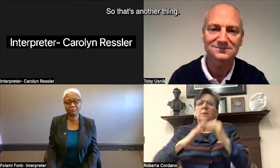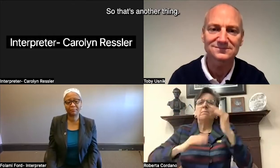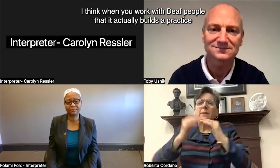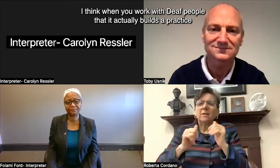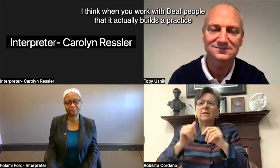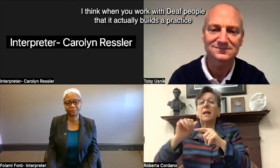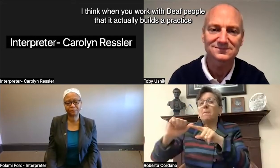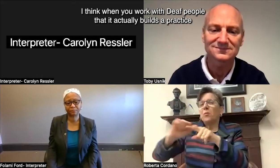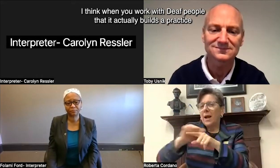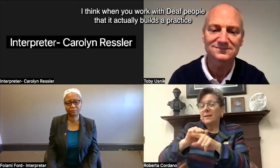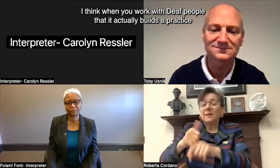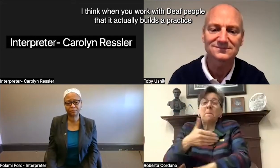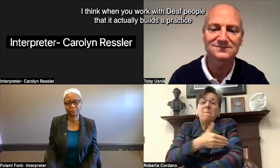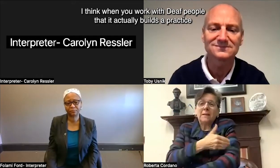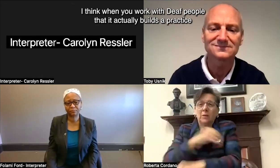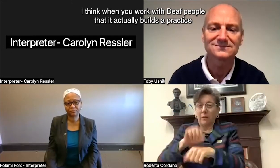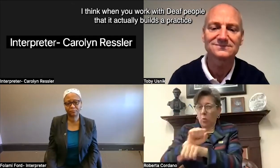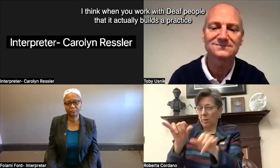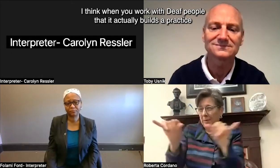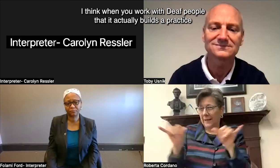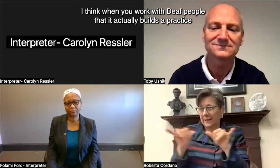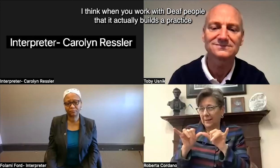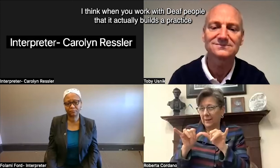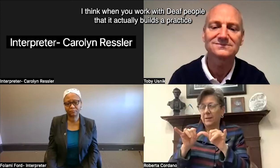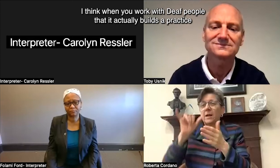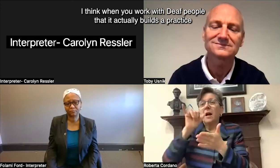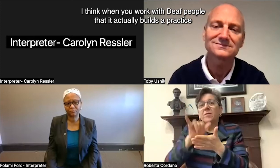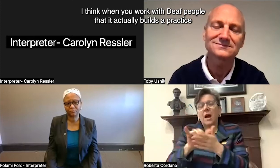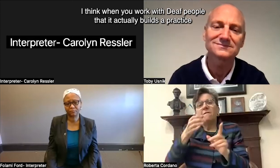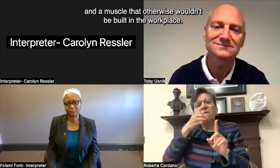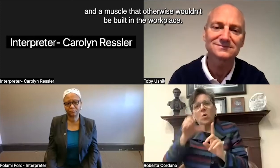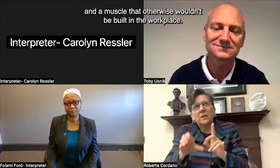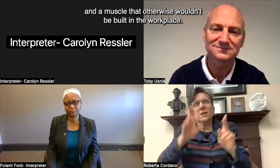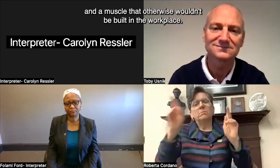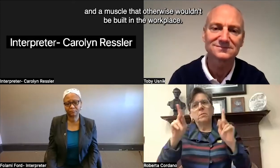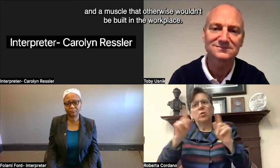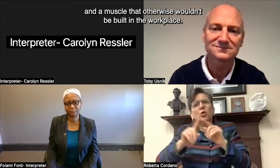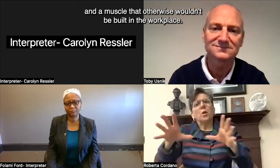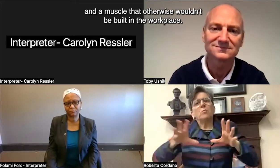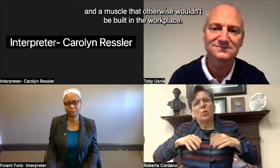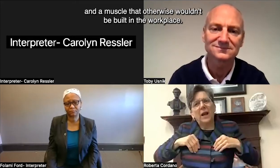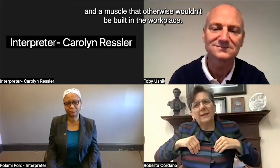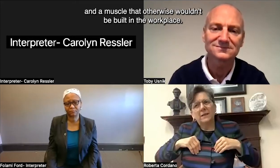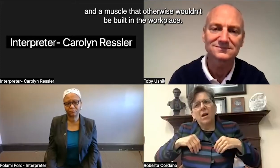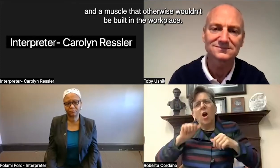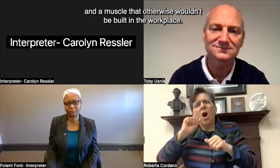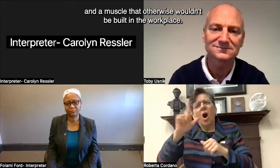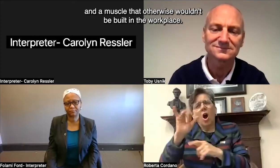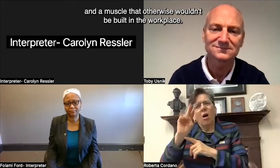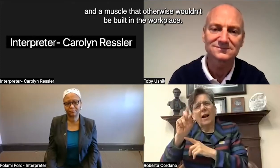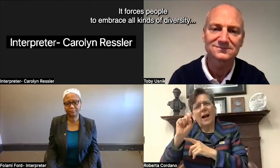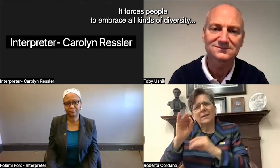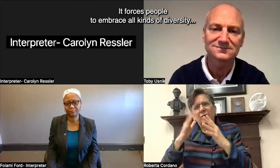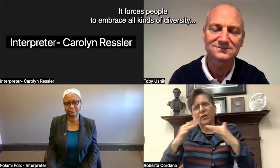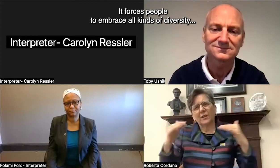with deaf people, that it actually builds a practice and a muscle that otherwise wouldn't be built in the workplace. It forces people